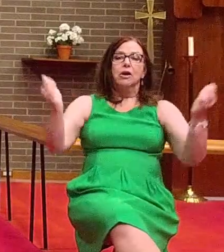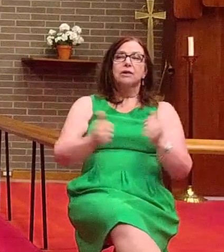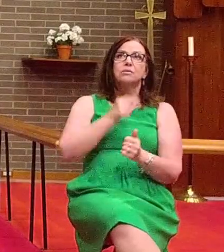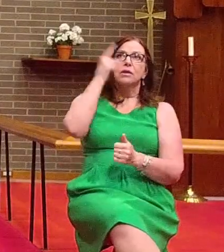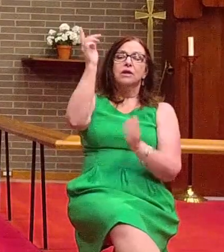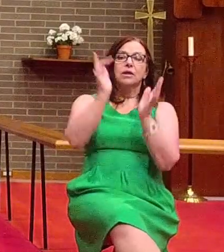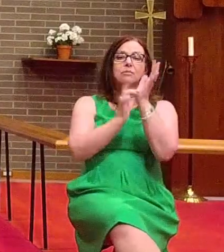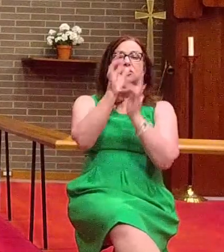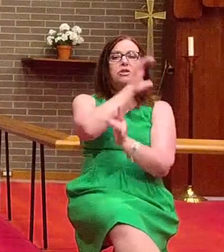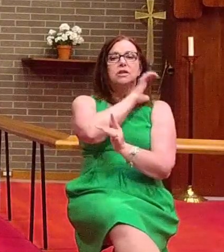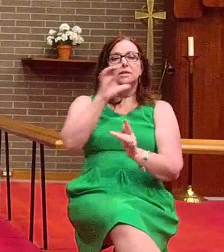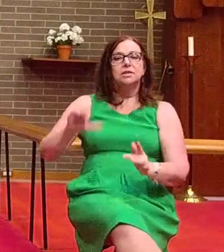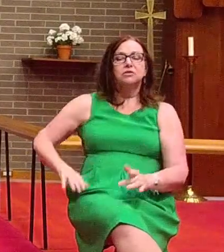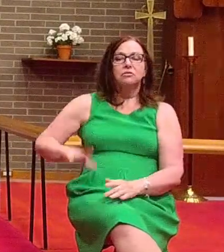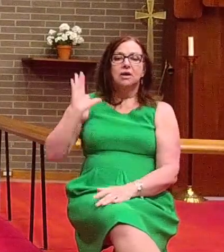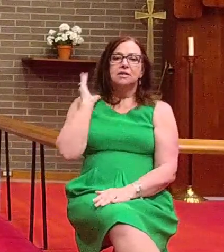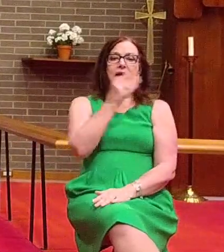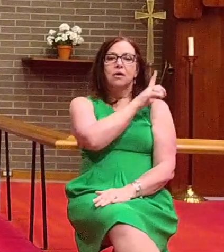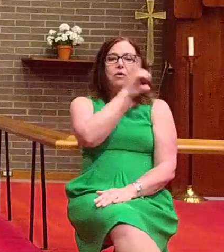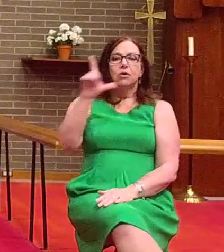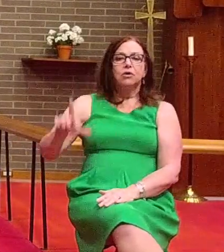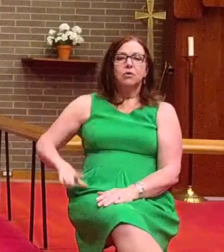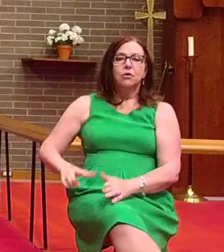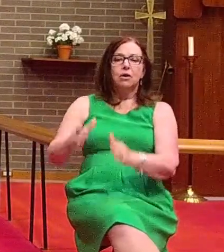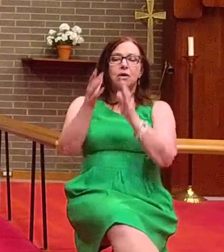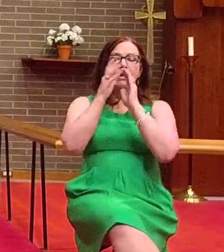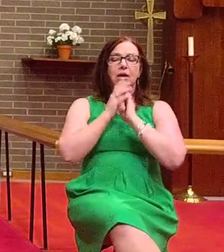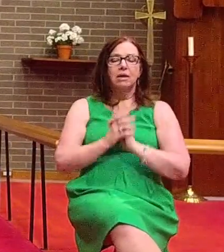Christ our Lord. Amen.